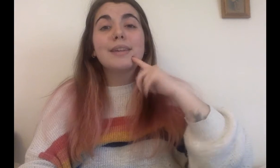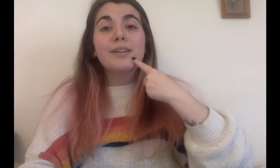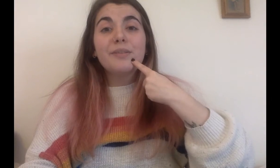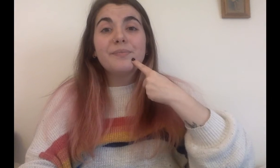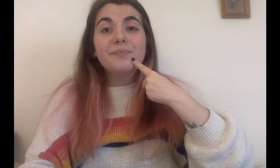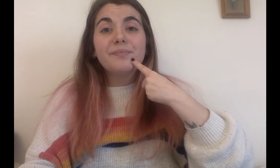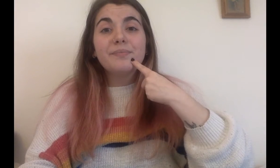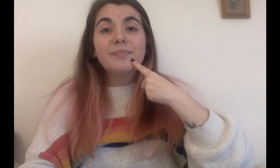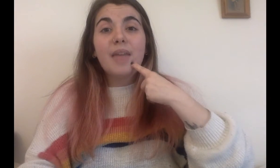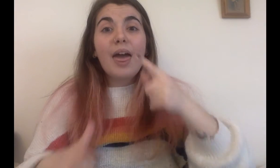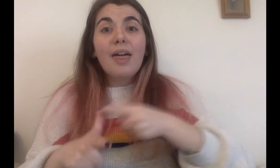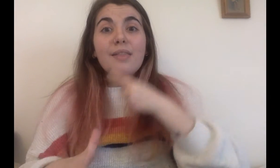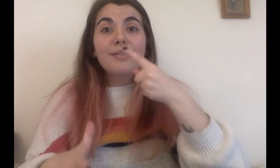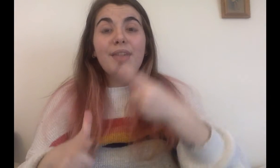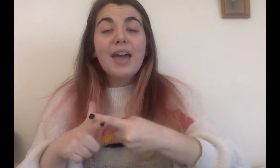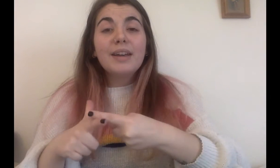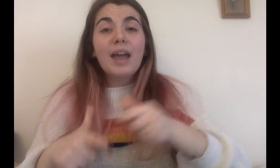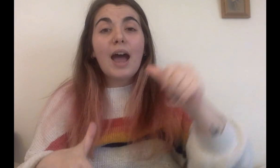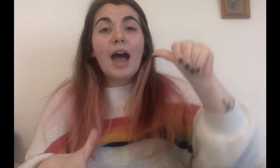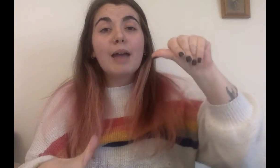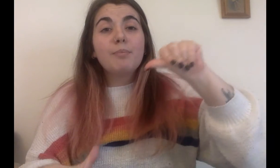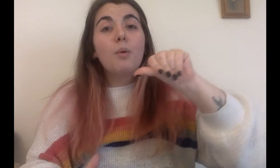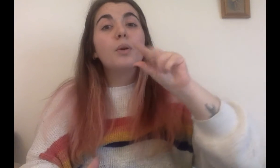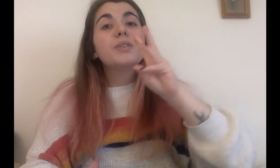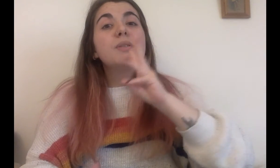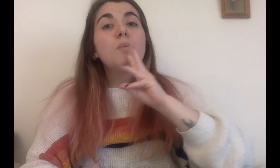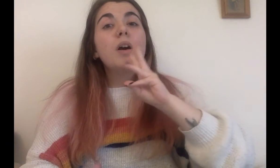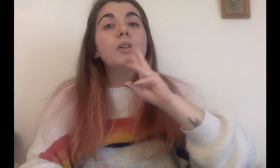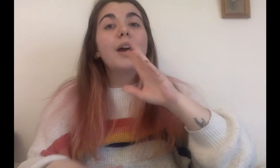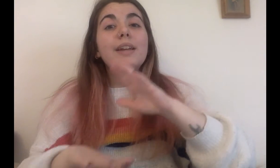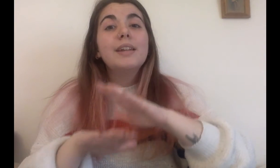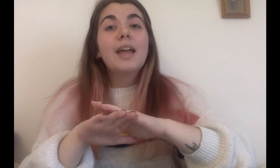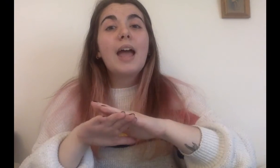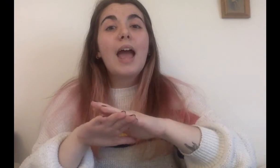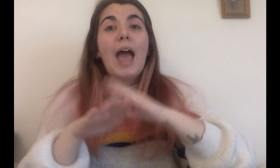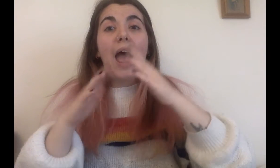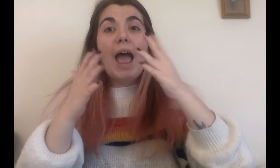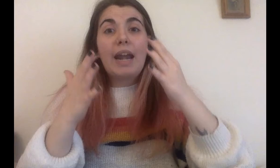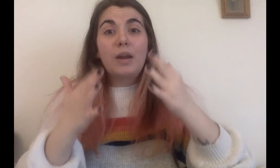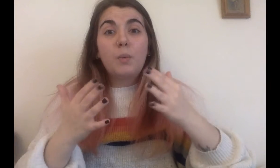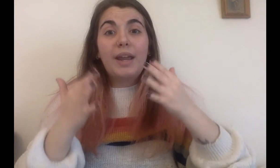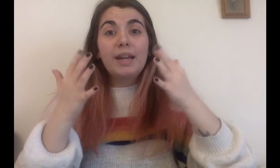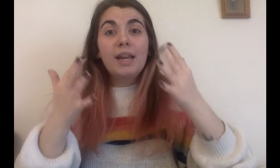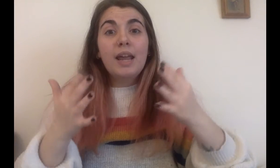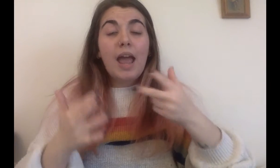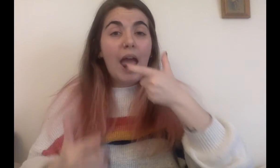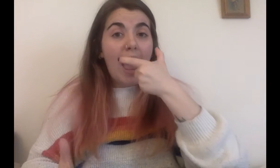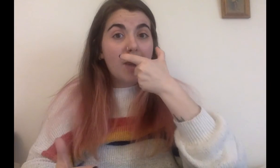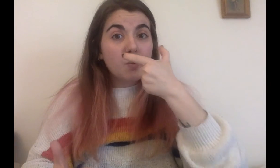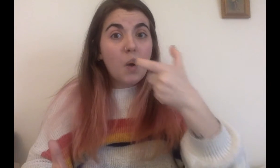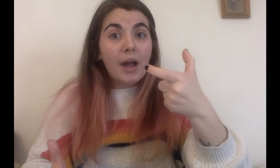Skittle. Then I poured some water on, and I waited and